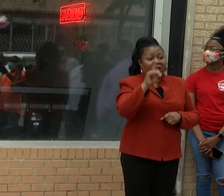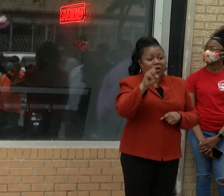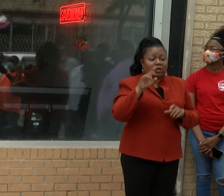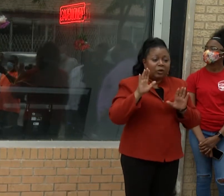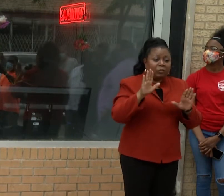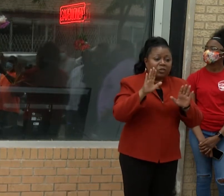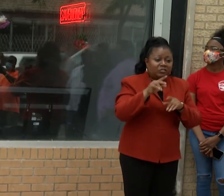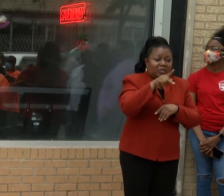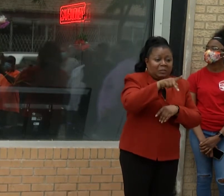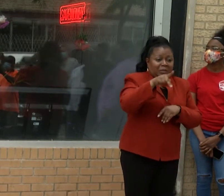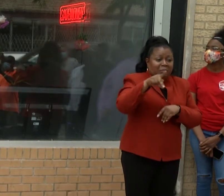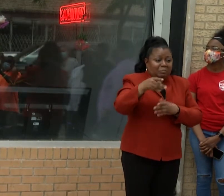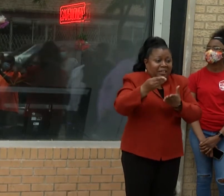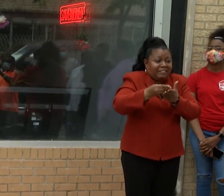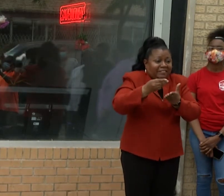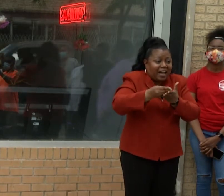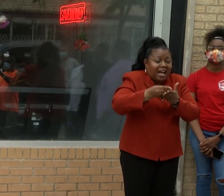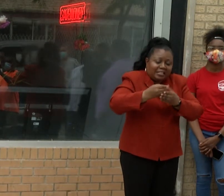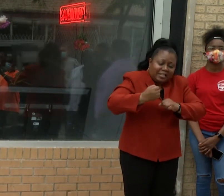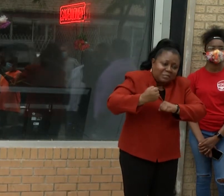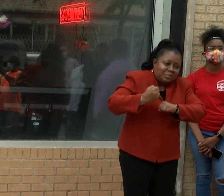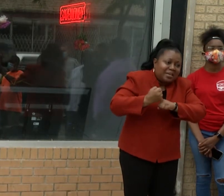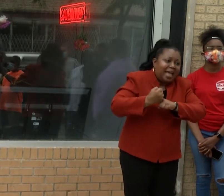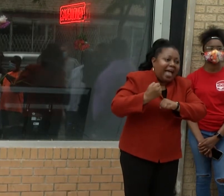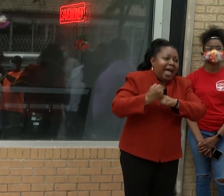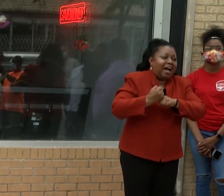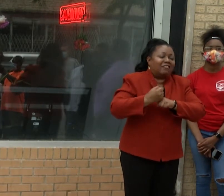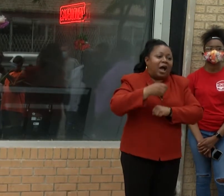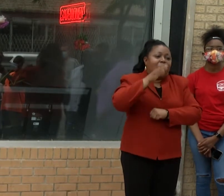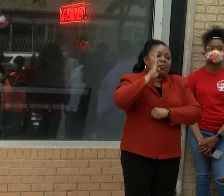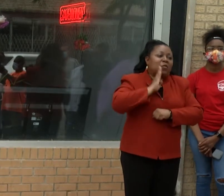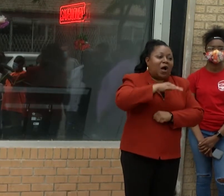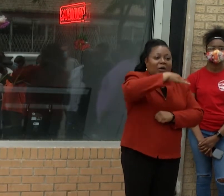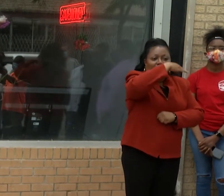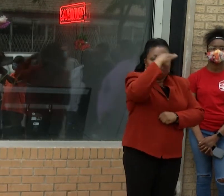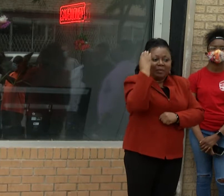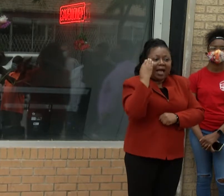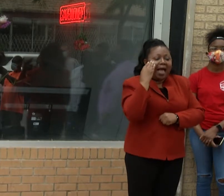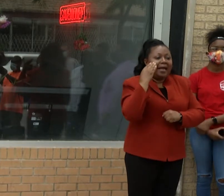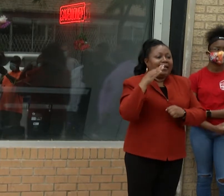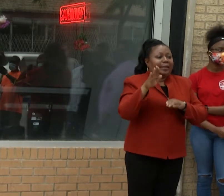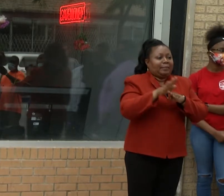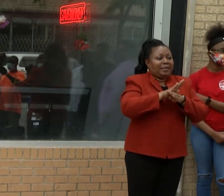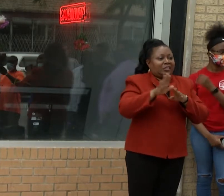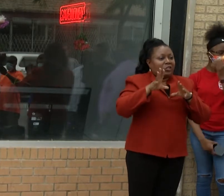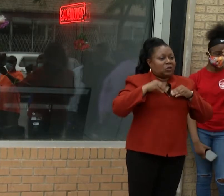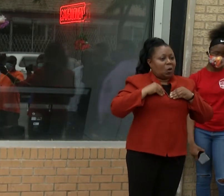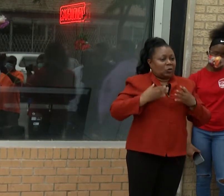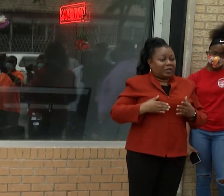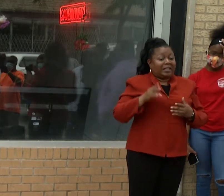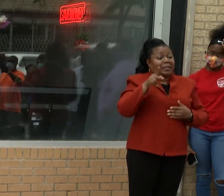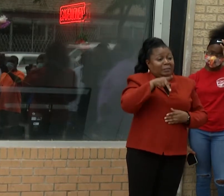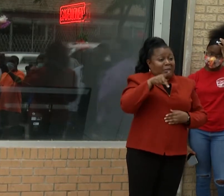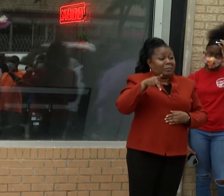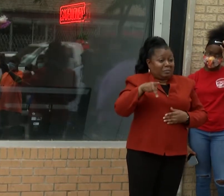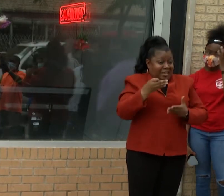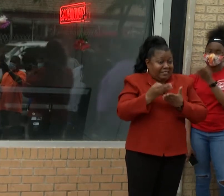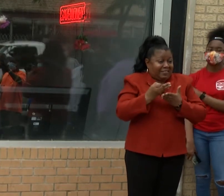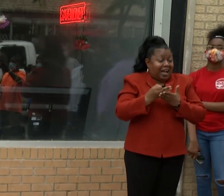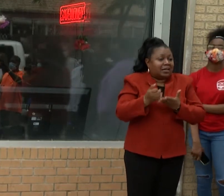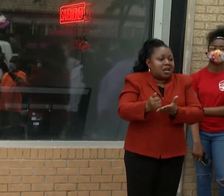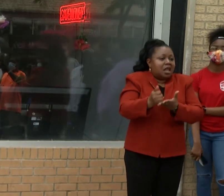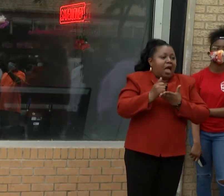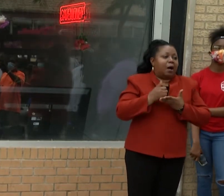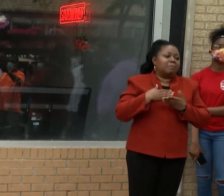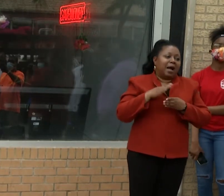for the PPP funds on behalf of brown and black business owners. The PPP funds have